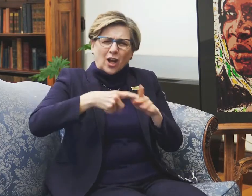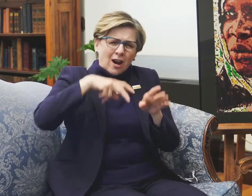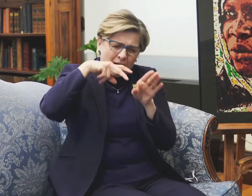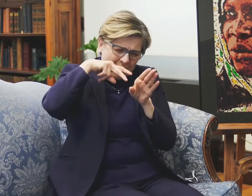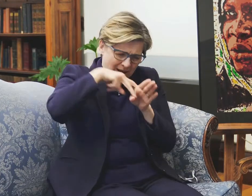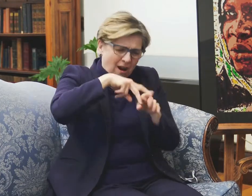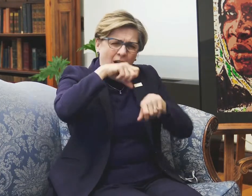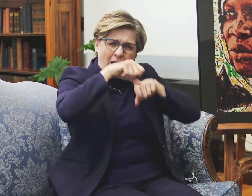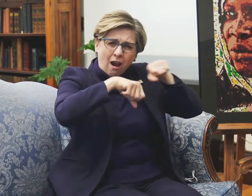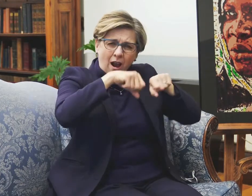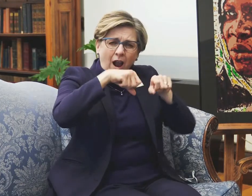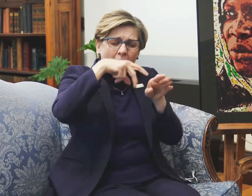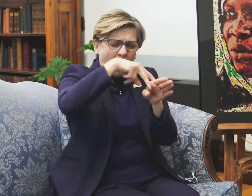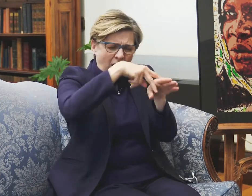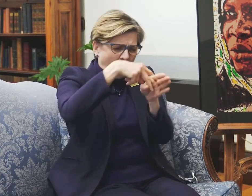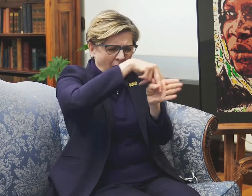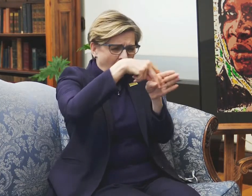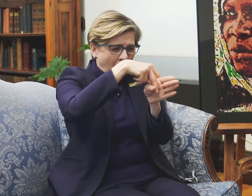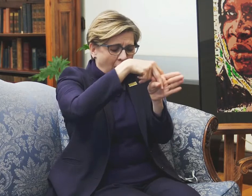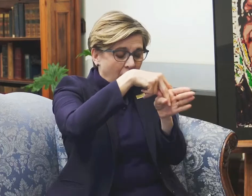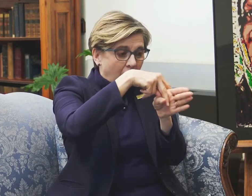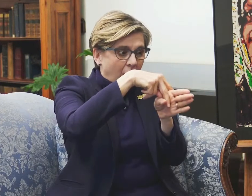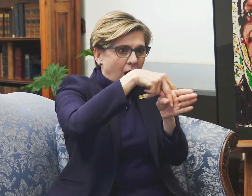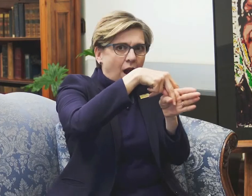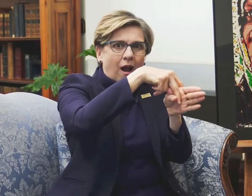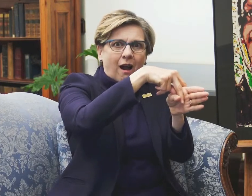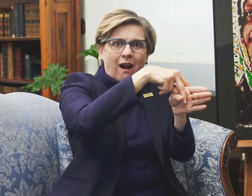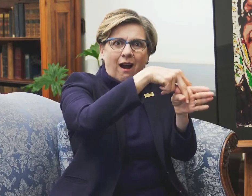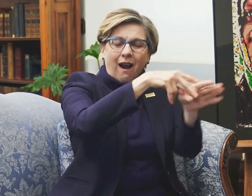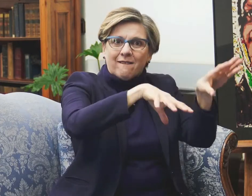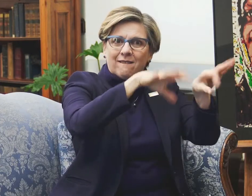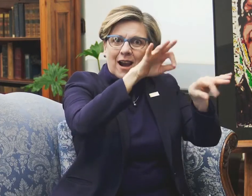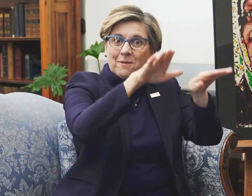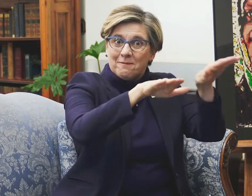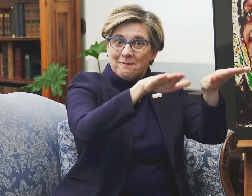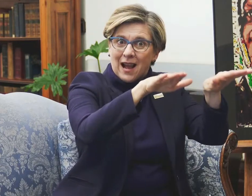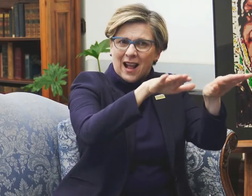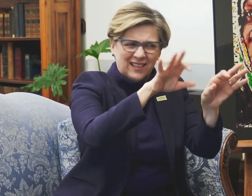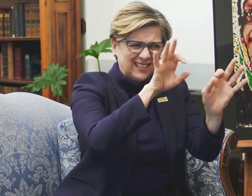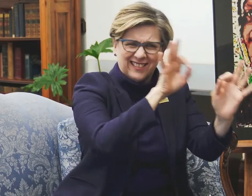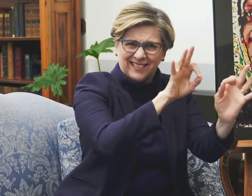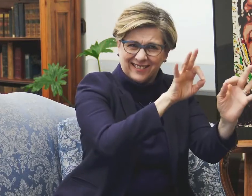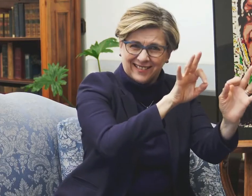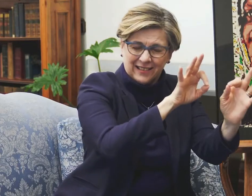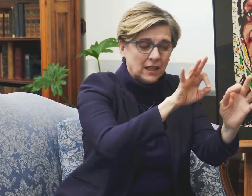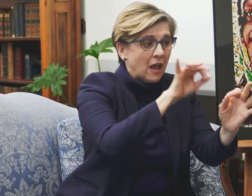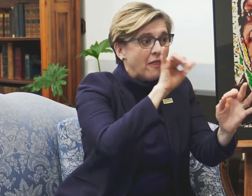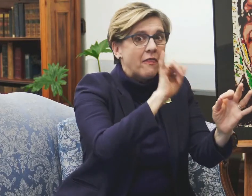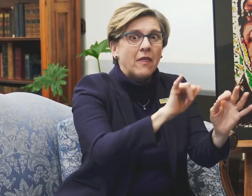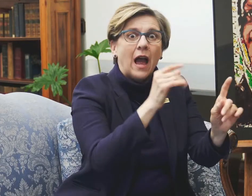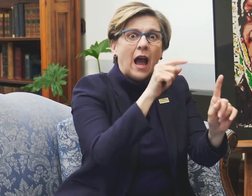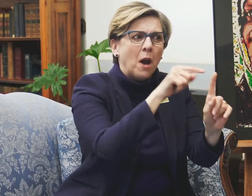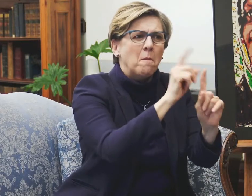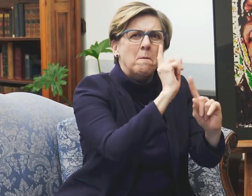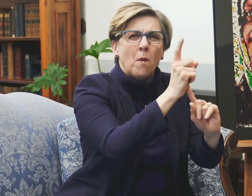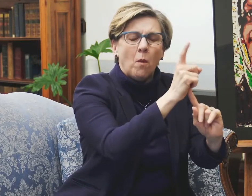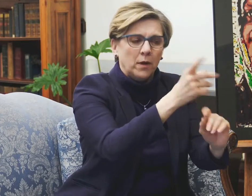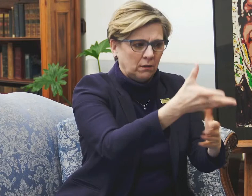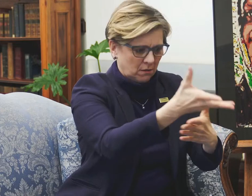initially require some focused effort to discover that perfect moment of achieving both balance and momentum that keeps you from falling off. But from that point